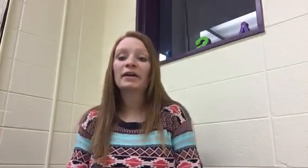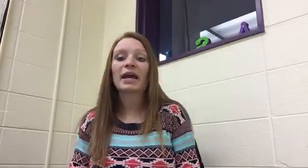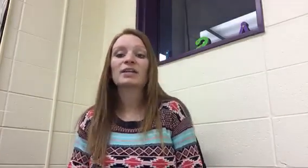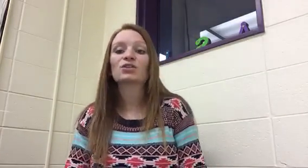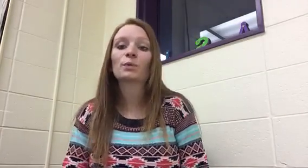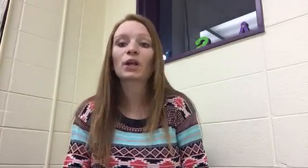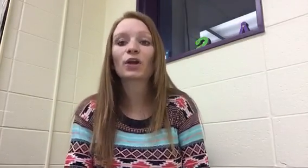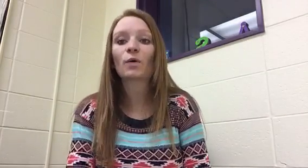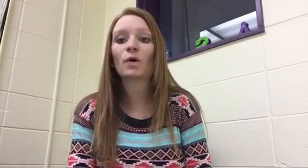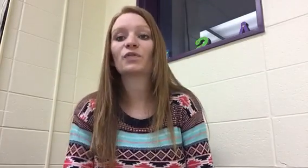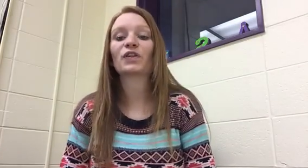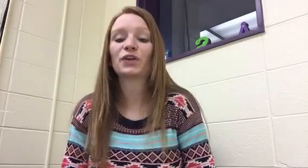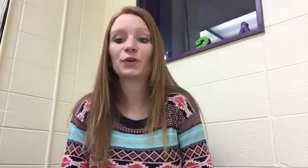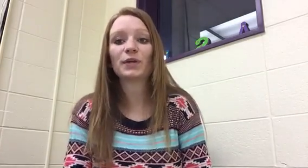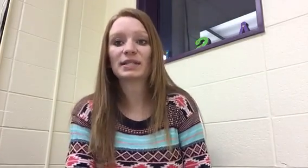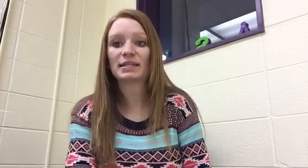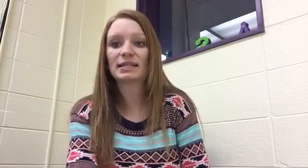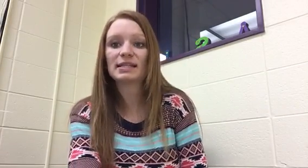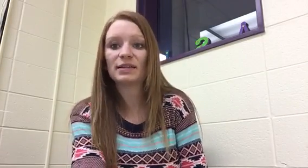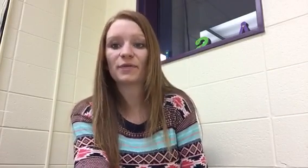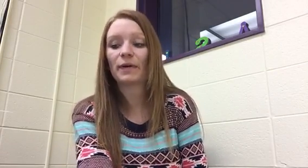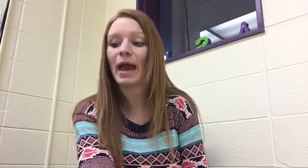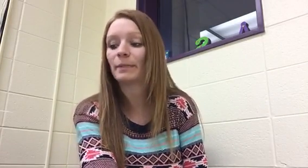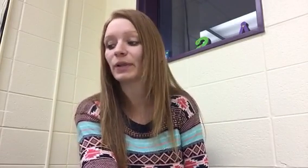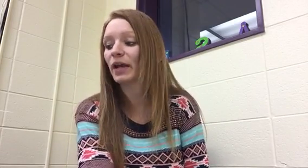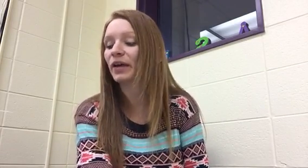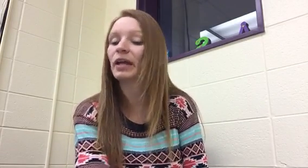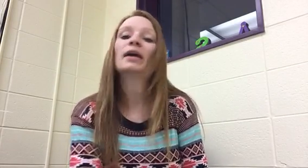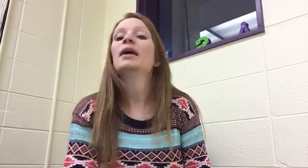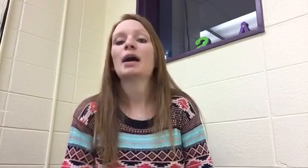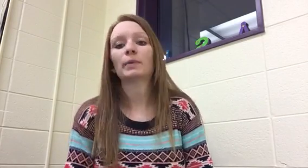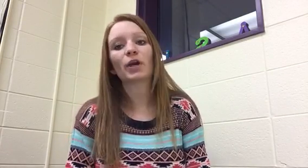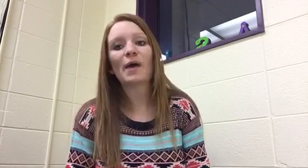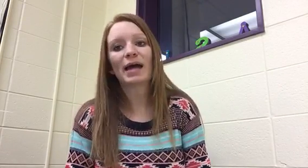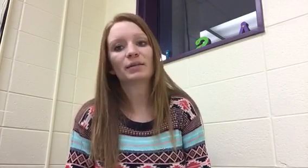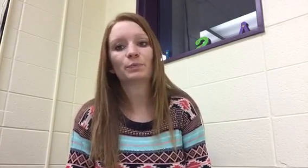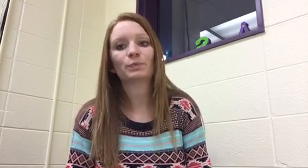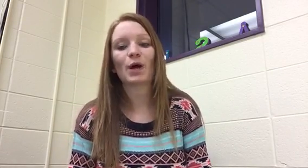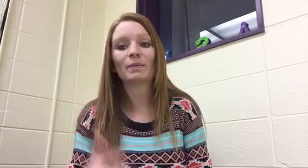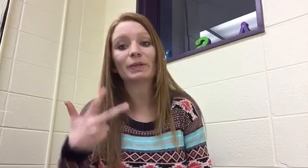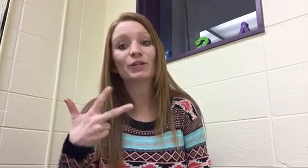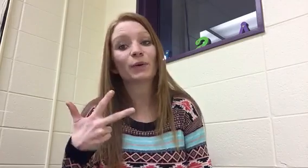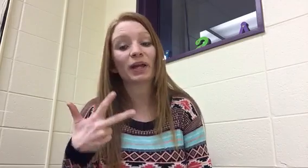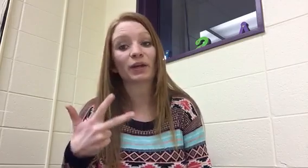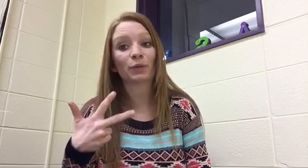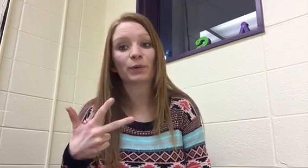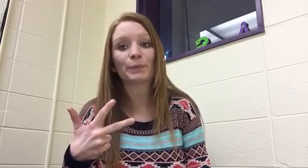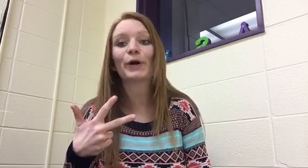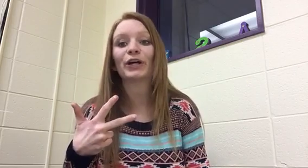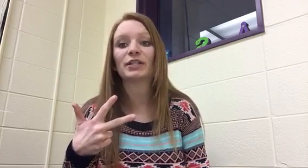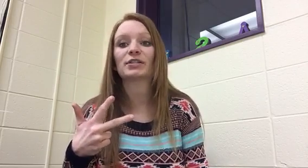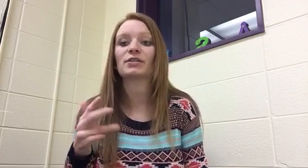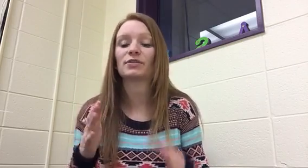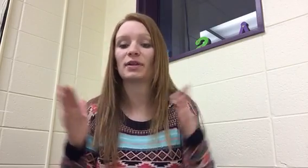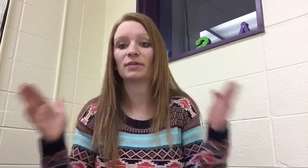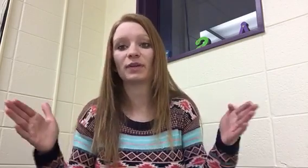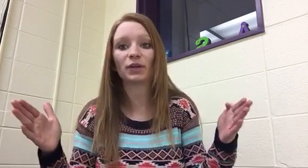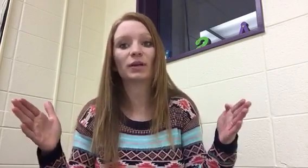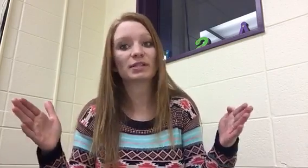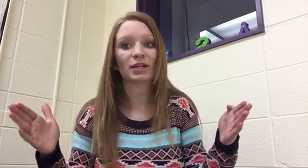All right, guys, so we're going to go over the Unit 16 vocabulary. I'm going to go ahead and probably do it like in 3 parts so that the video doesn't get